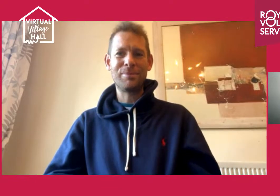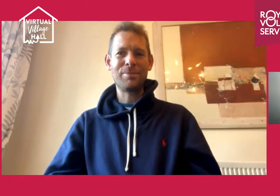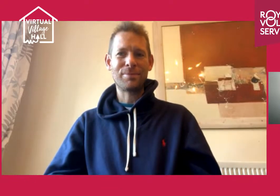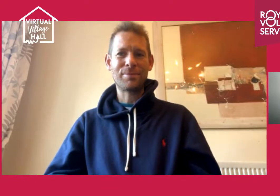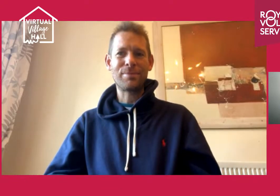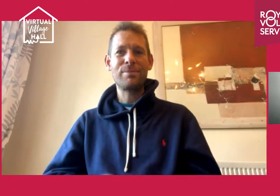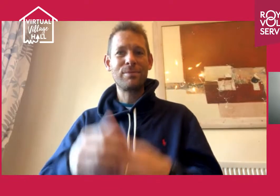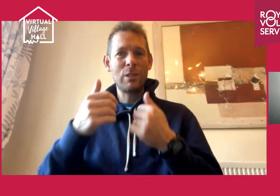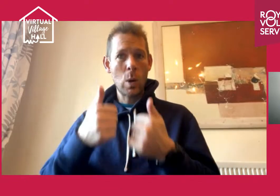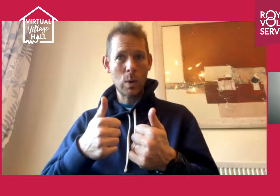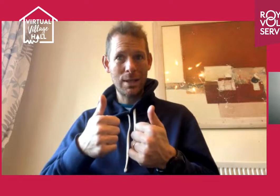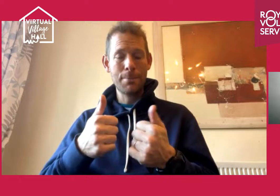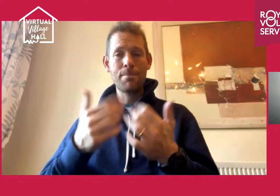language.